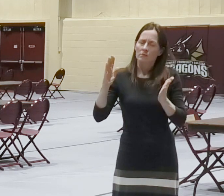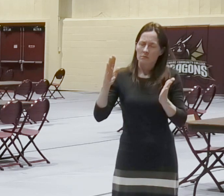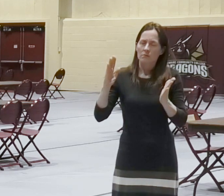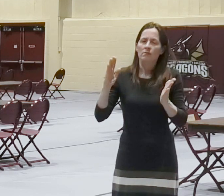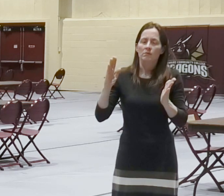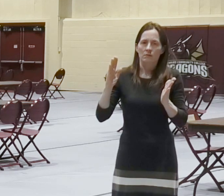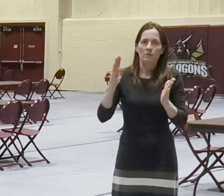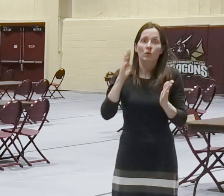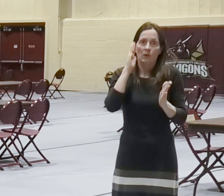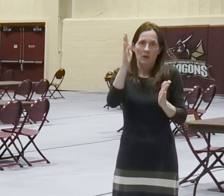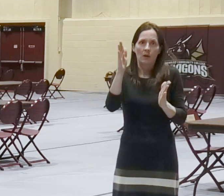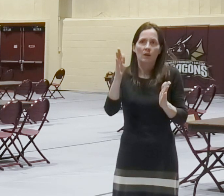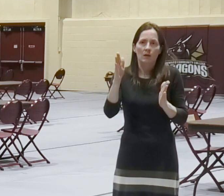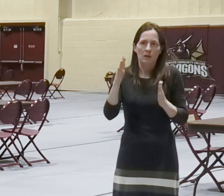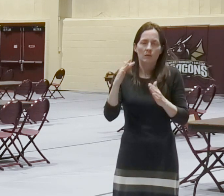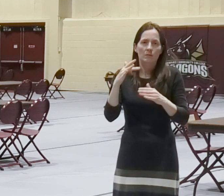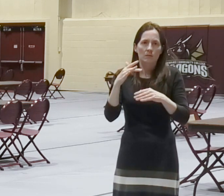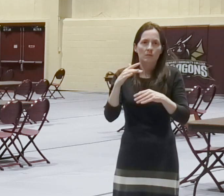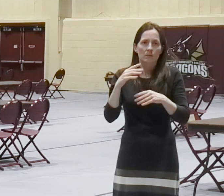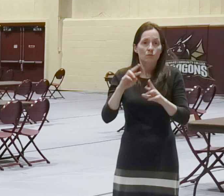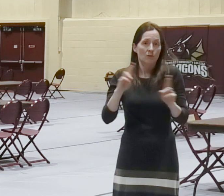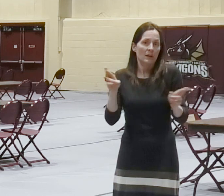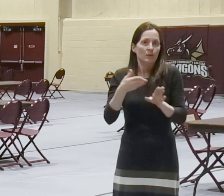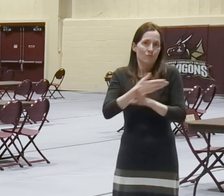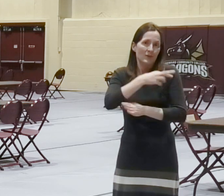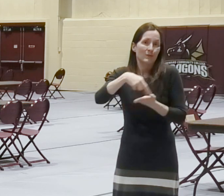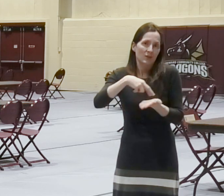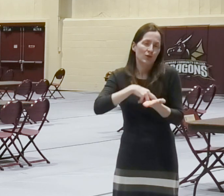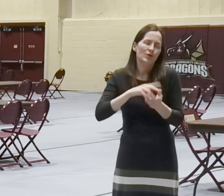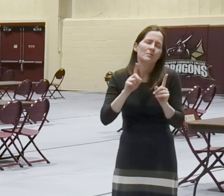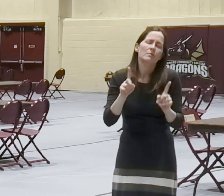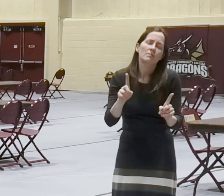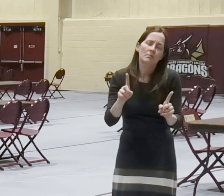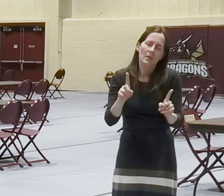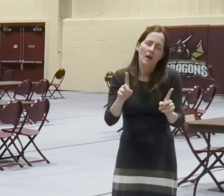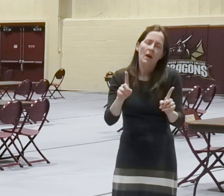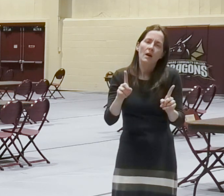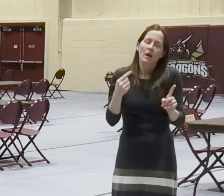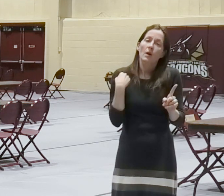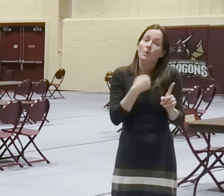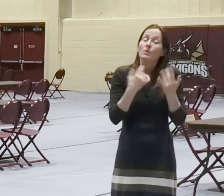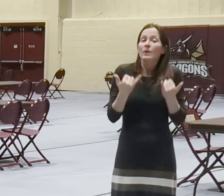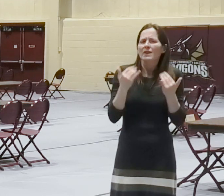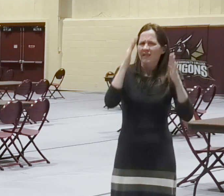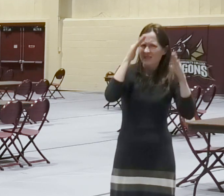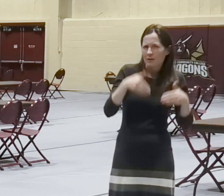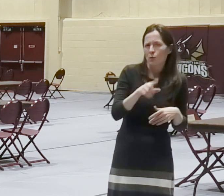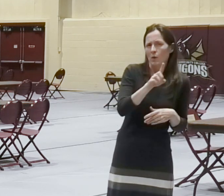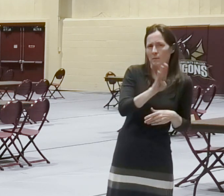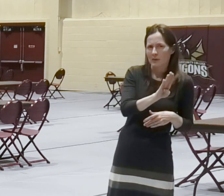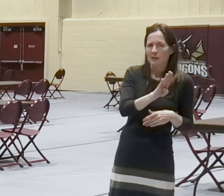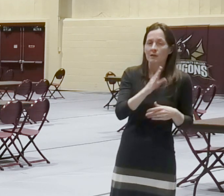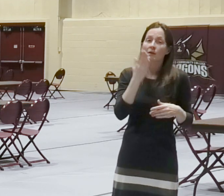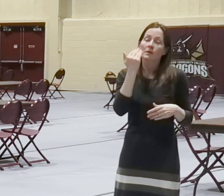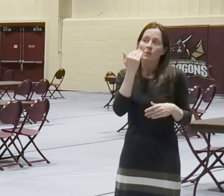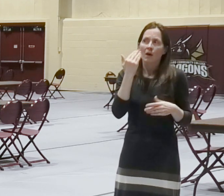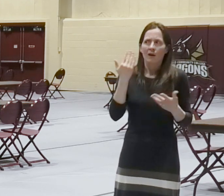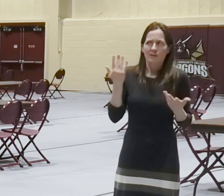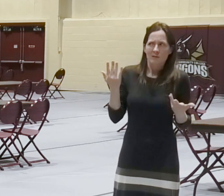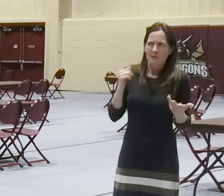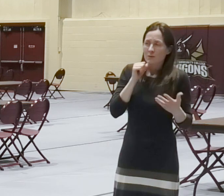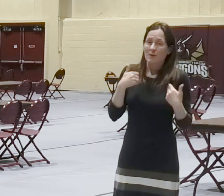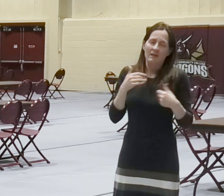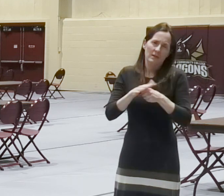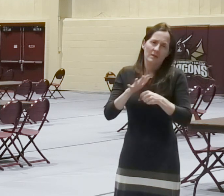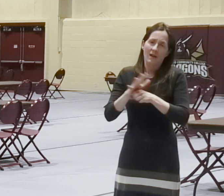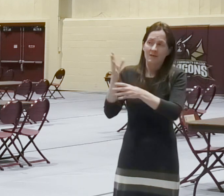limited supply that we've gotten, we're going to continue to focus on 1B at this time while we allow those older